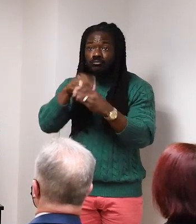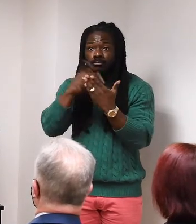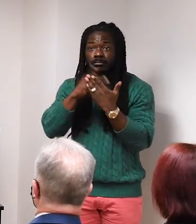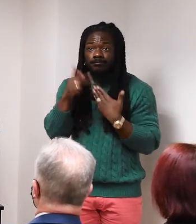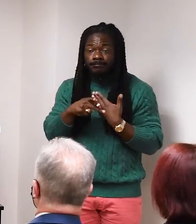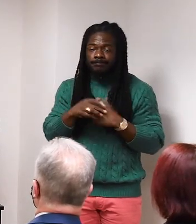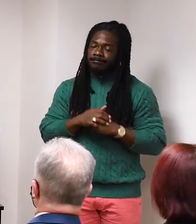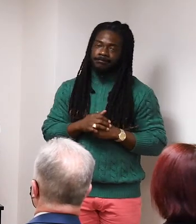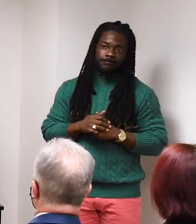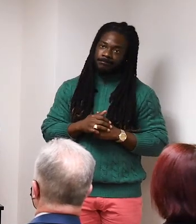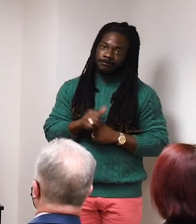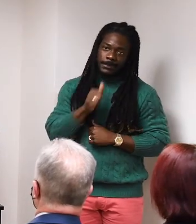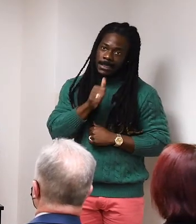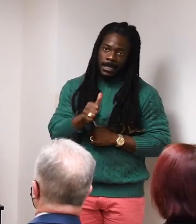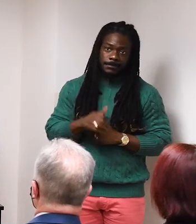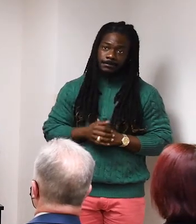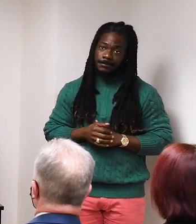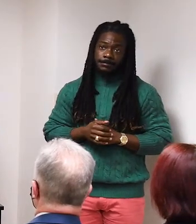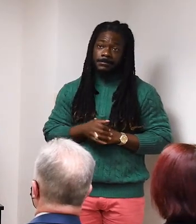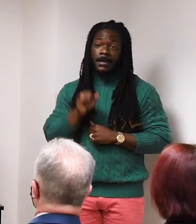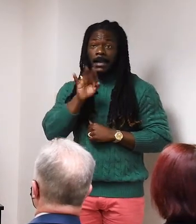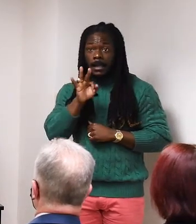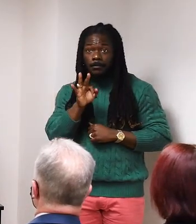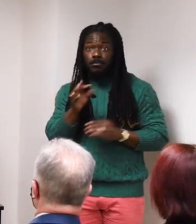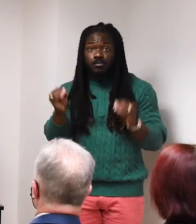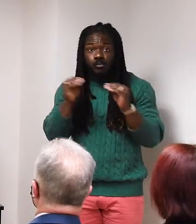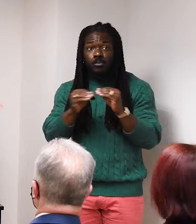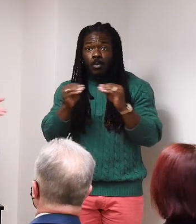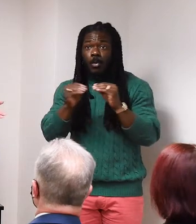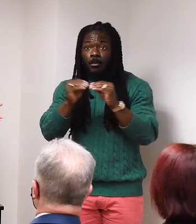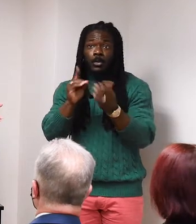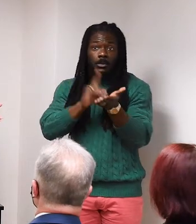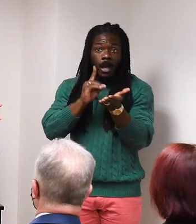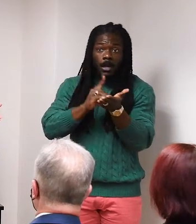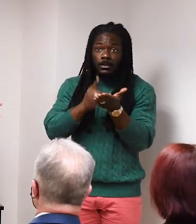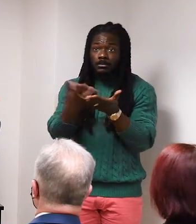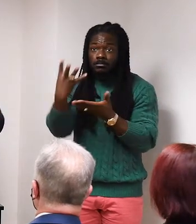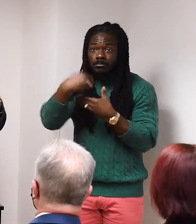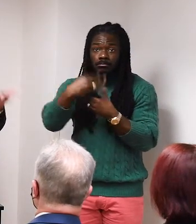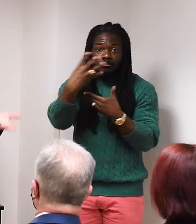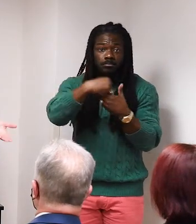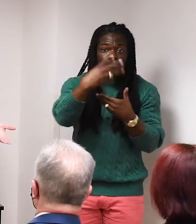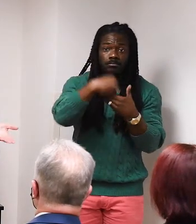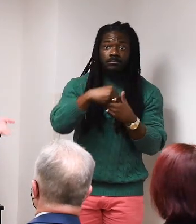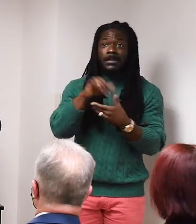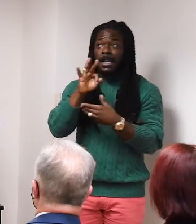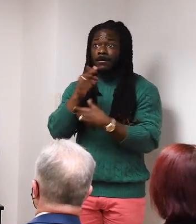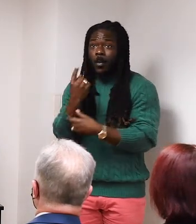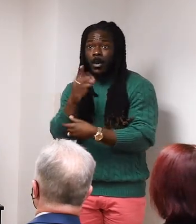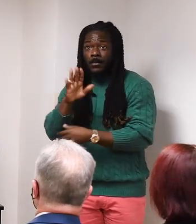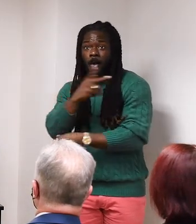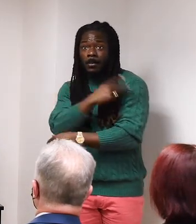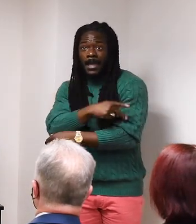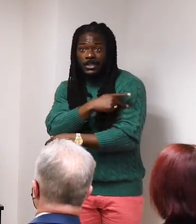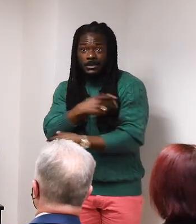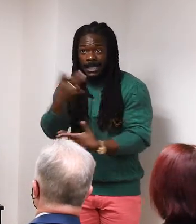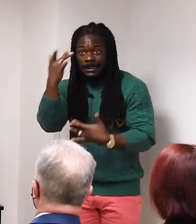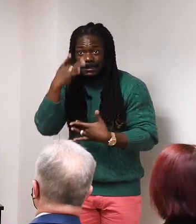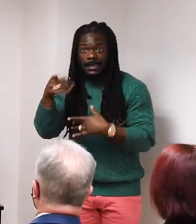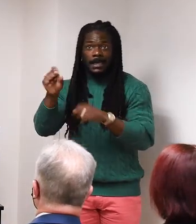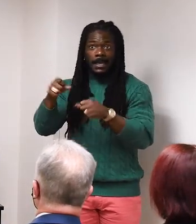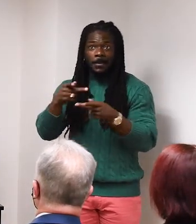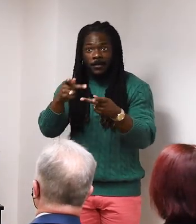program. If we could get a majority of pediatricians participating, if one of their patients got sick, they could provide a